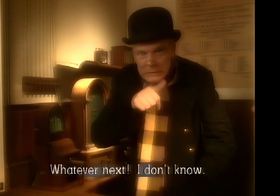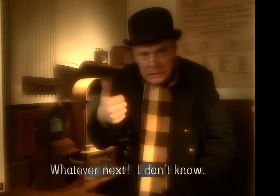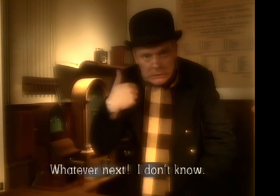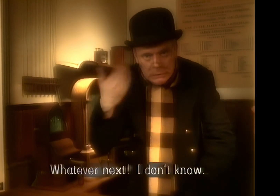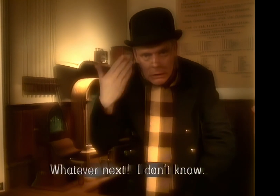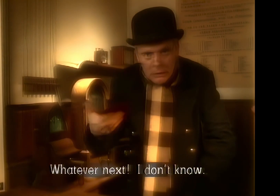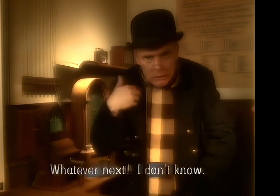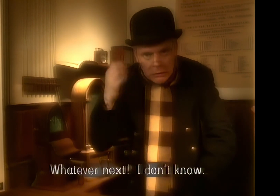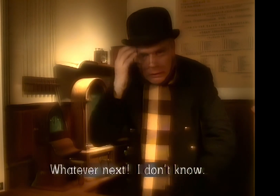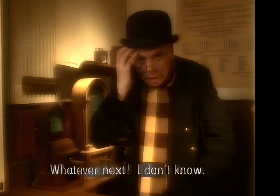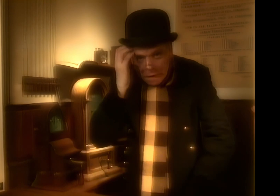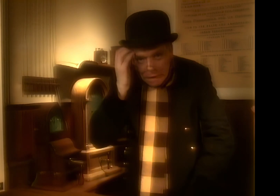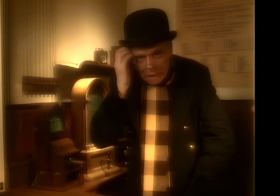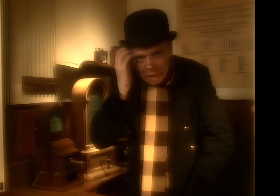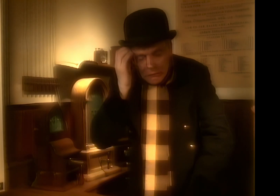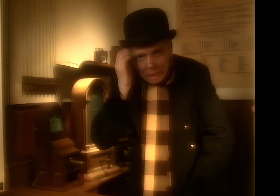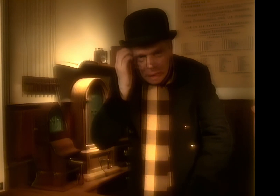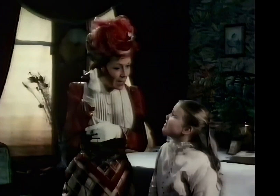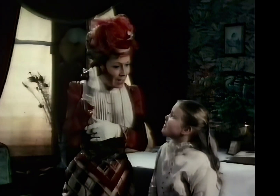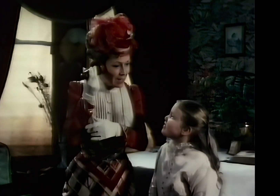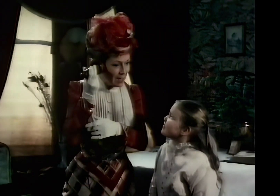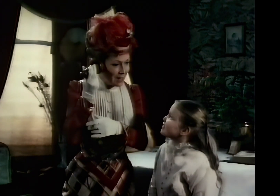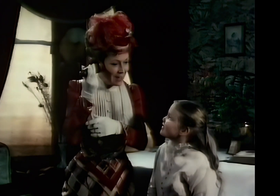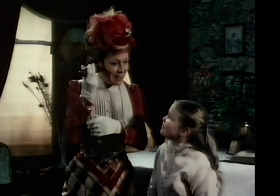Whatever next, I don't know. The telephone,